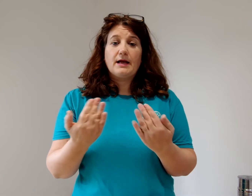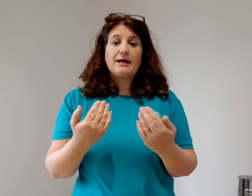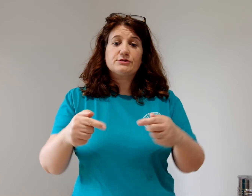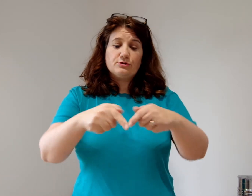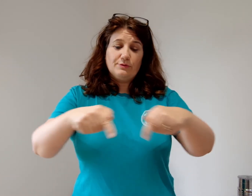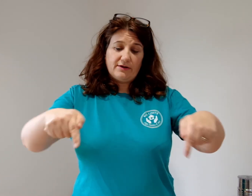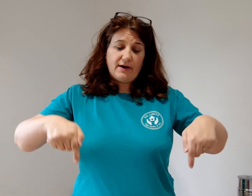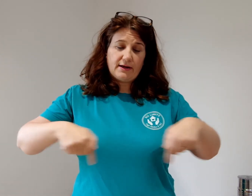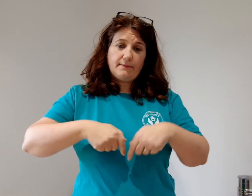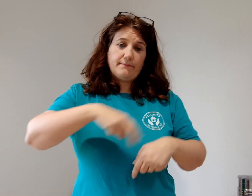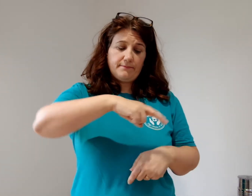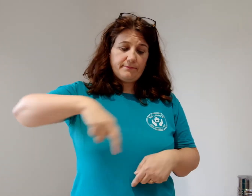and a cooling rack.